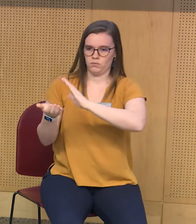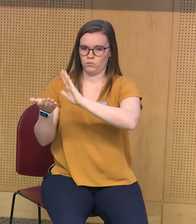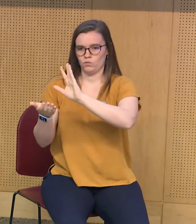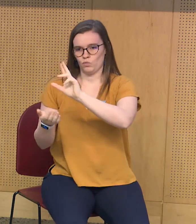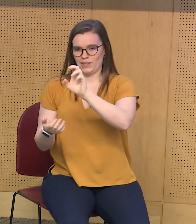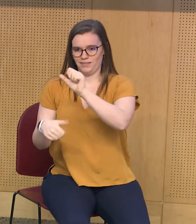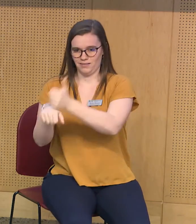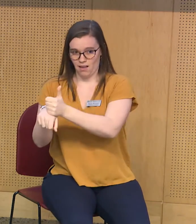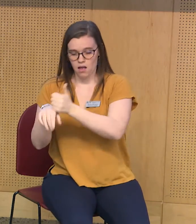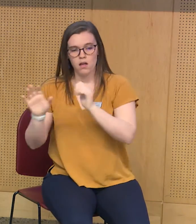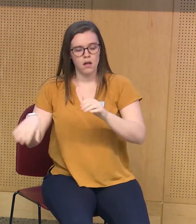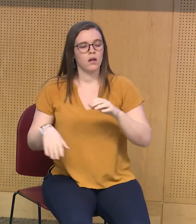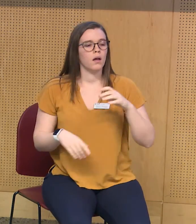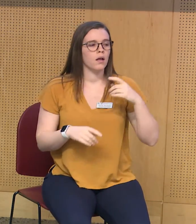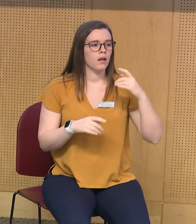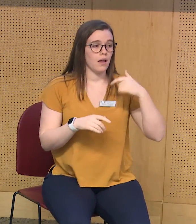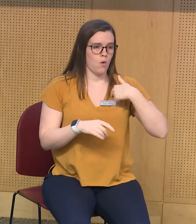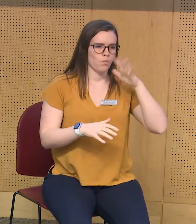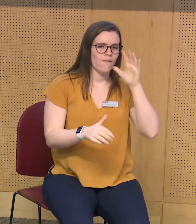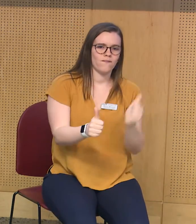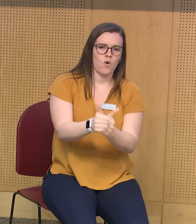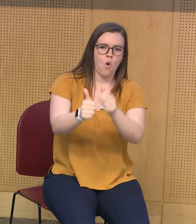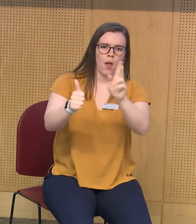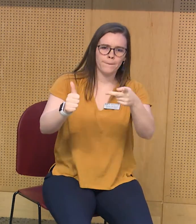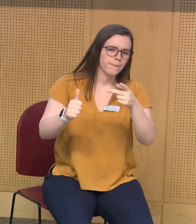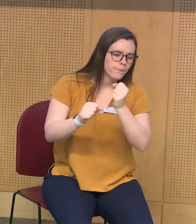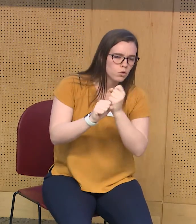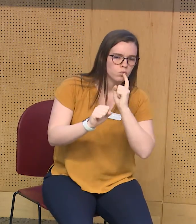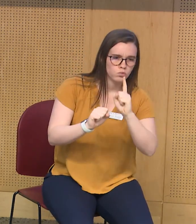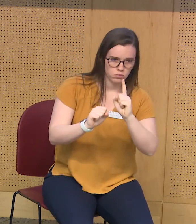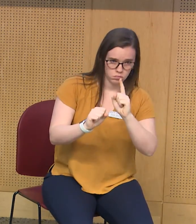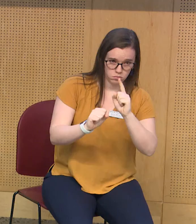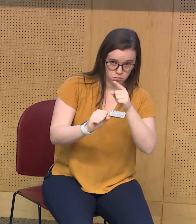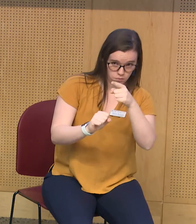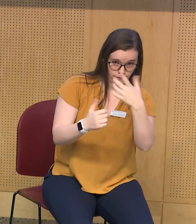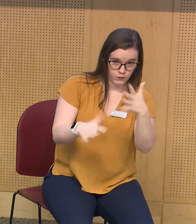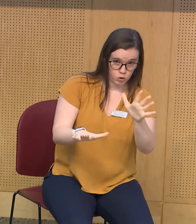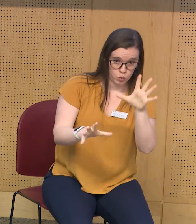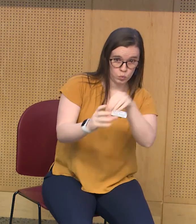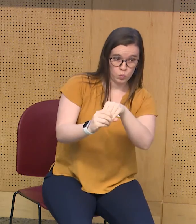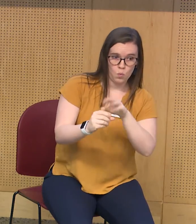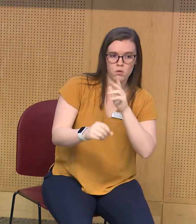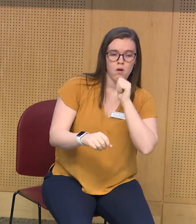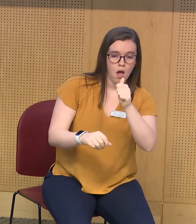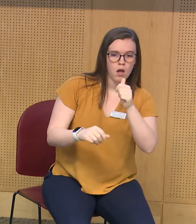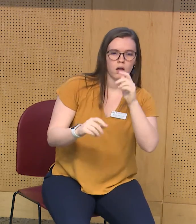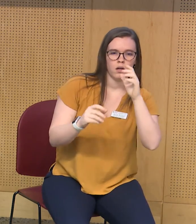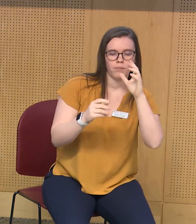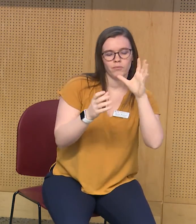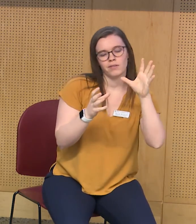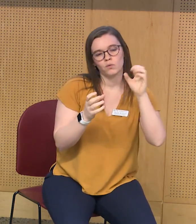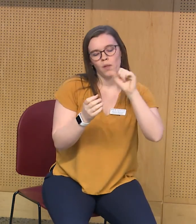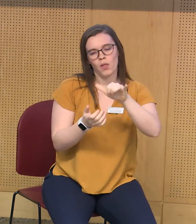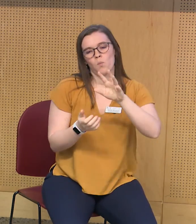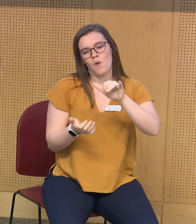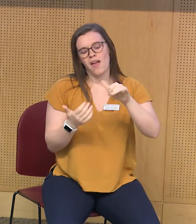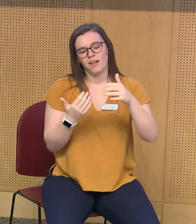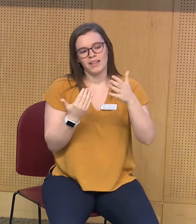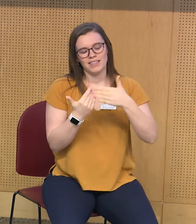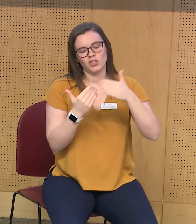your reservation for setup and cleanup. And then we'll get exact times from you about when your event will begin. That'll make it easier